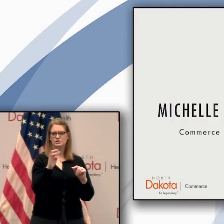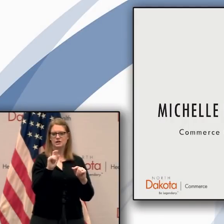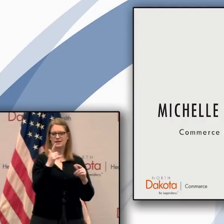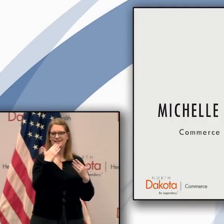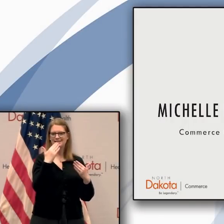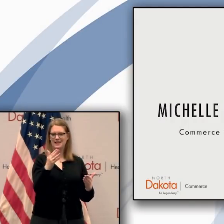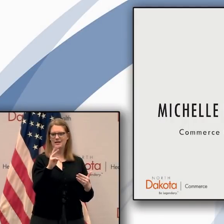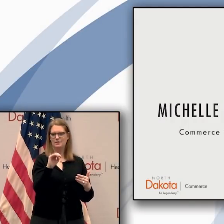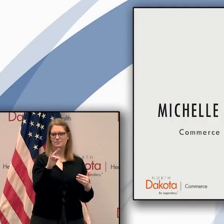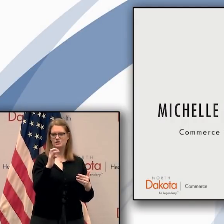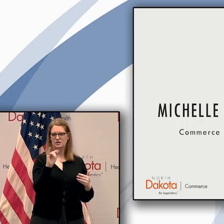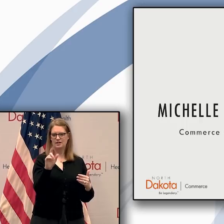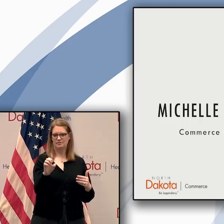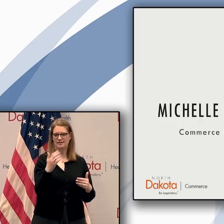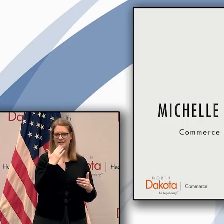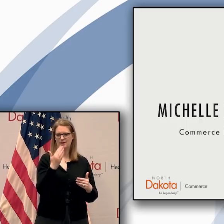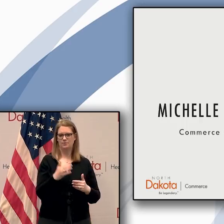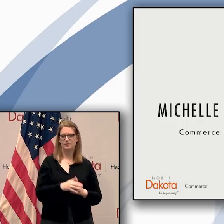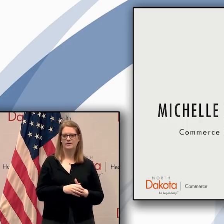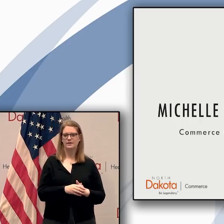you, Michelle, for being here.